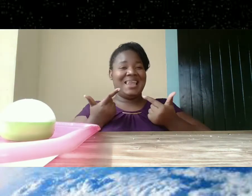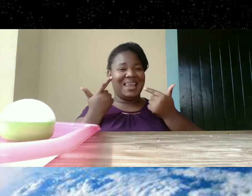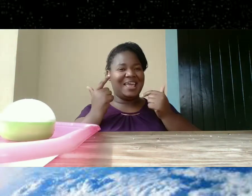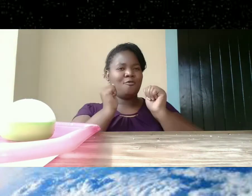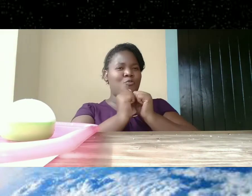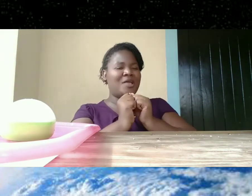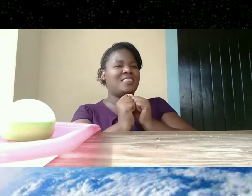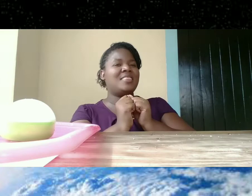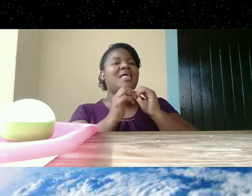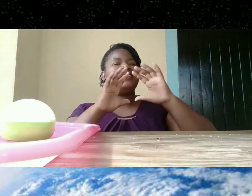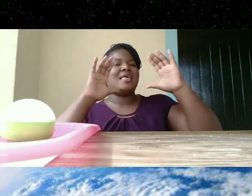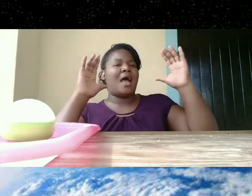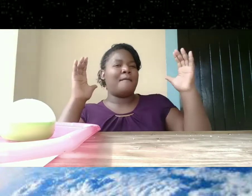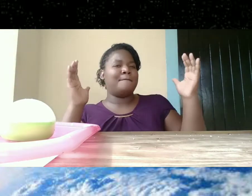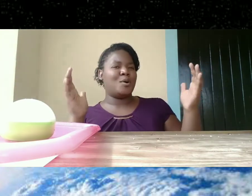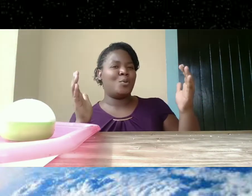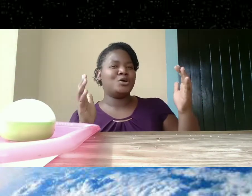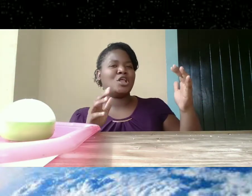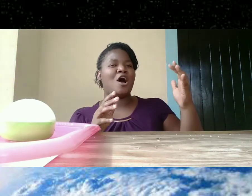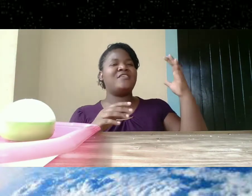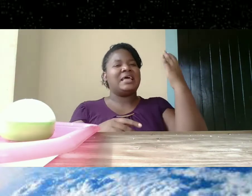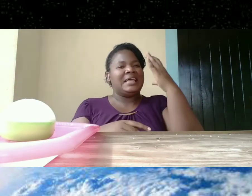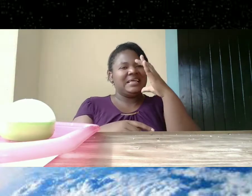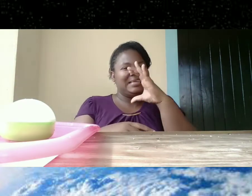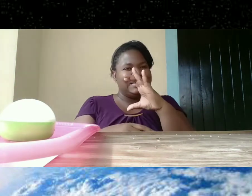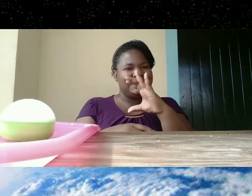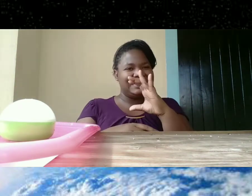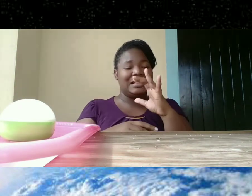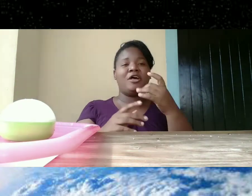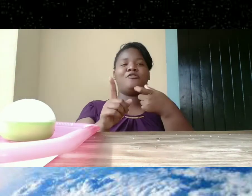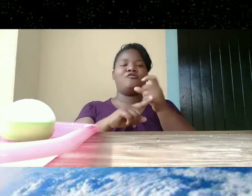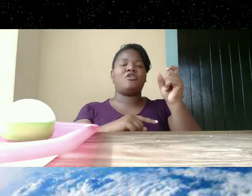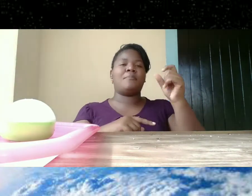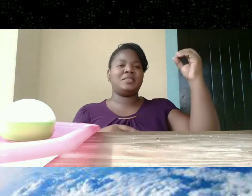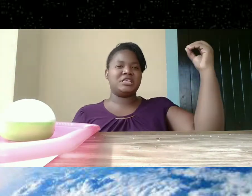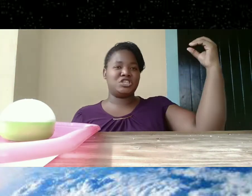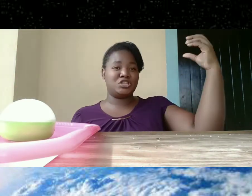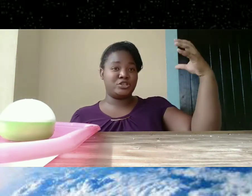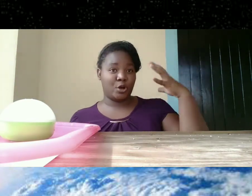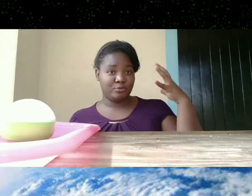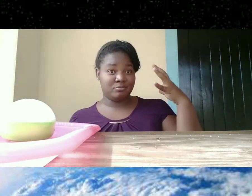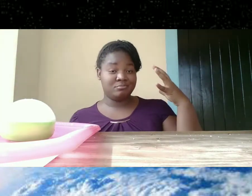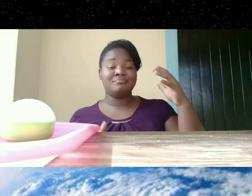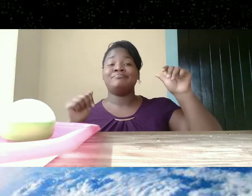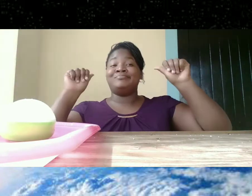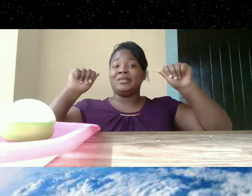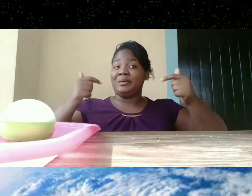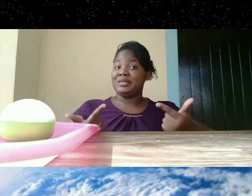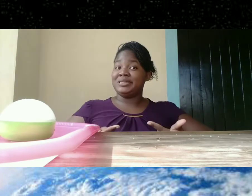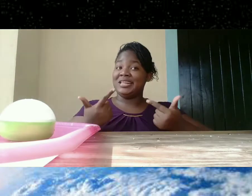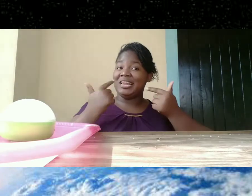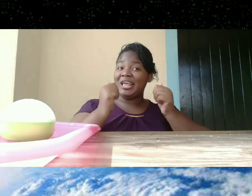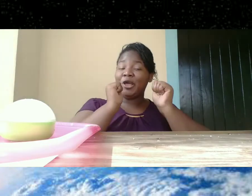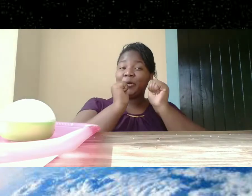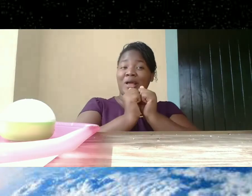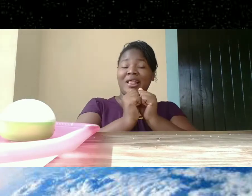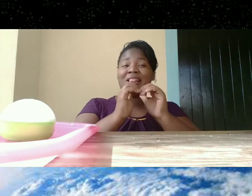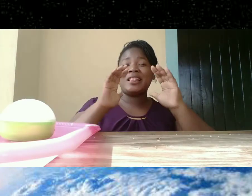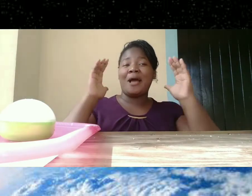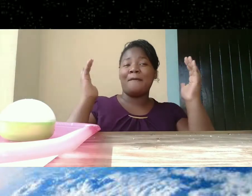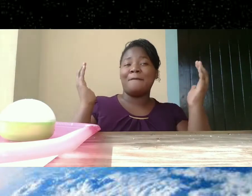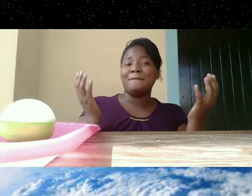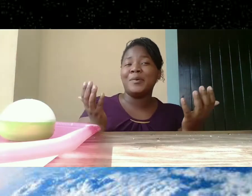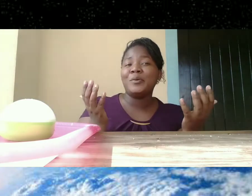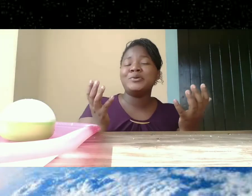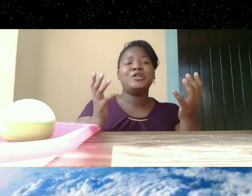We are able to live with the amount of heat from the sun, and we're able to live